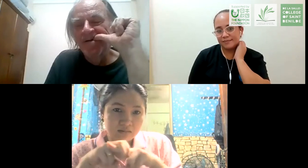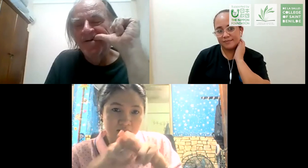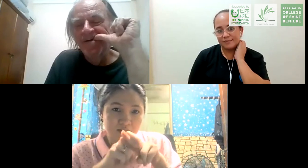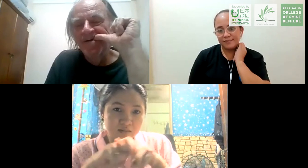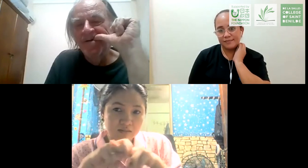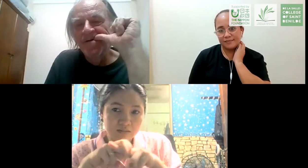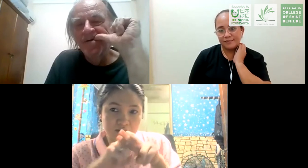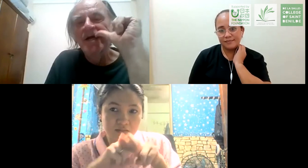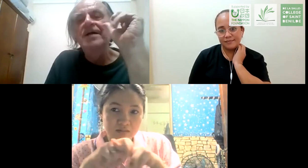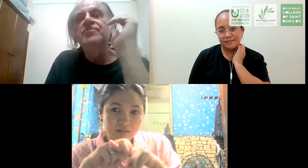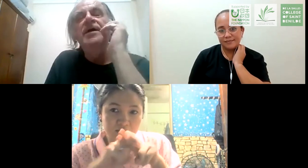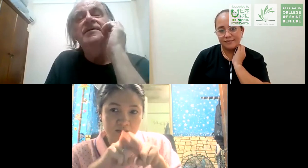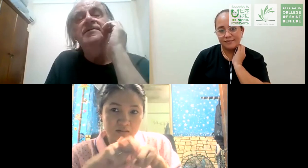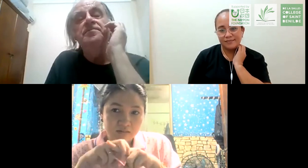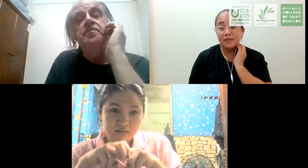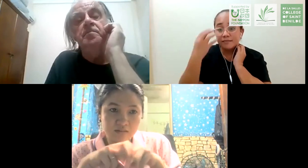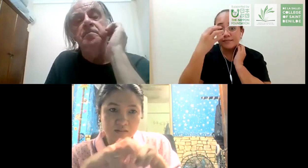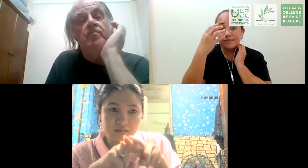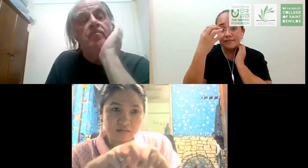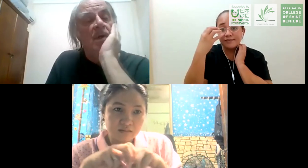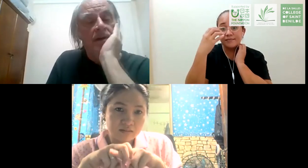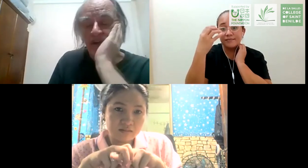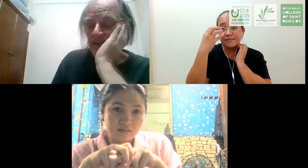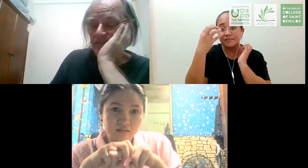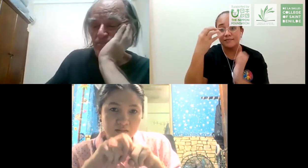Ray has his hand up. Yes, Ray.